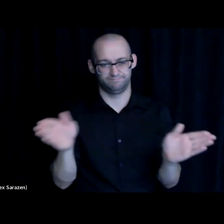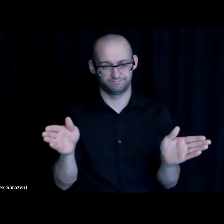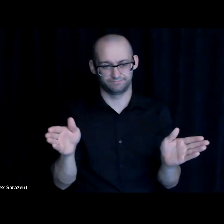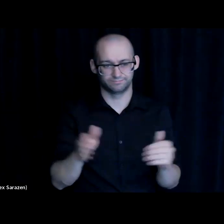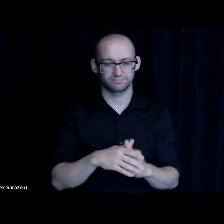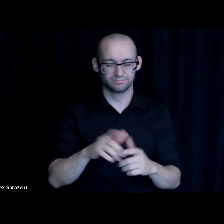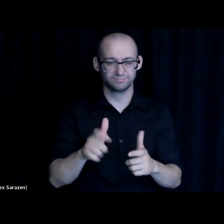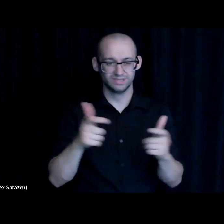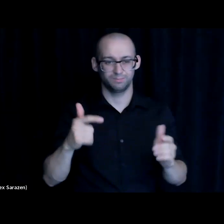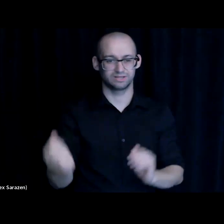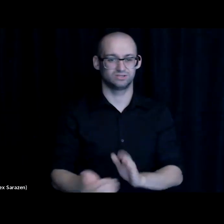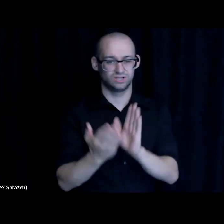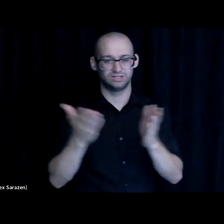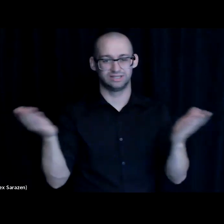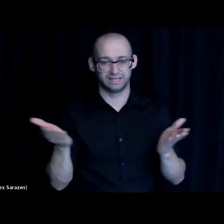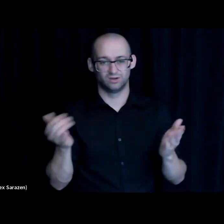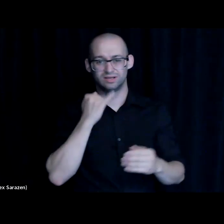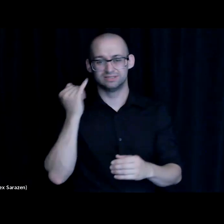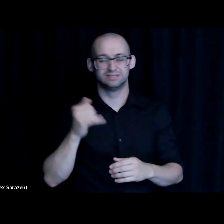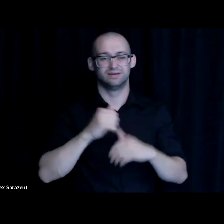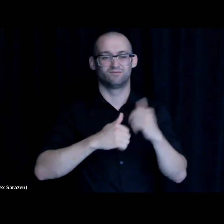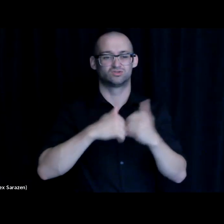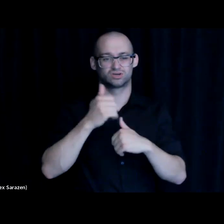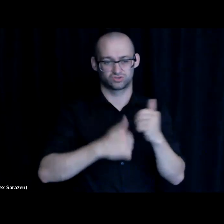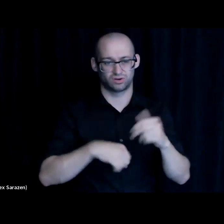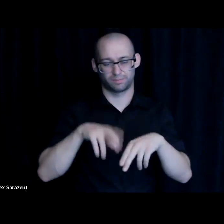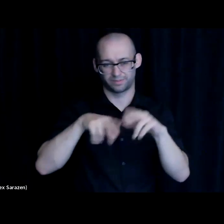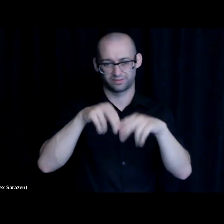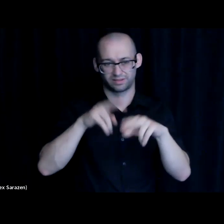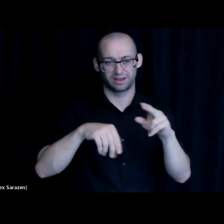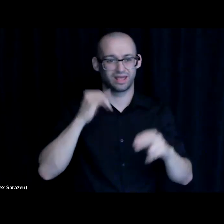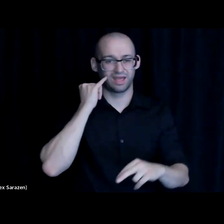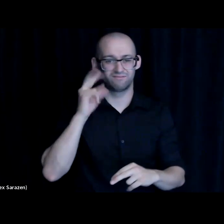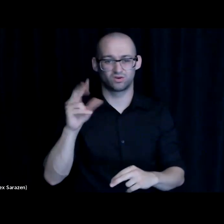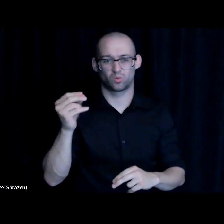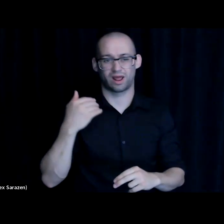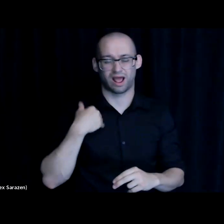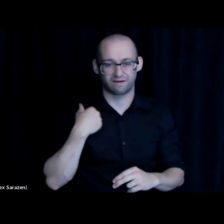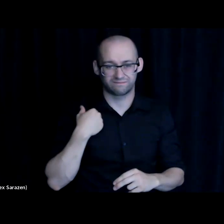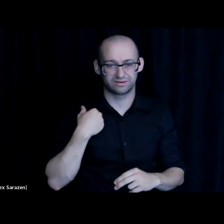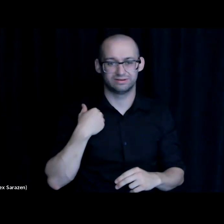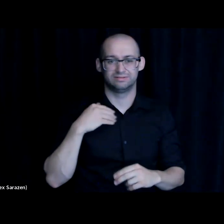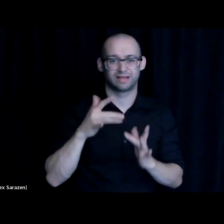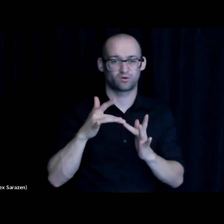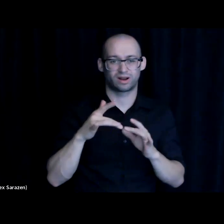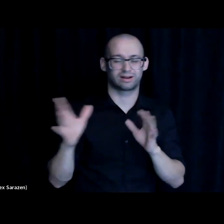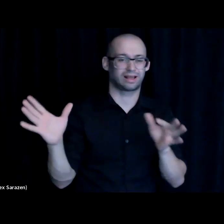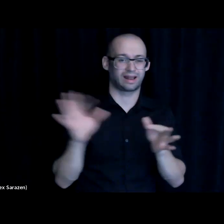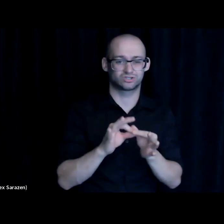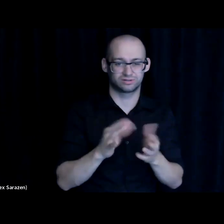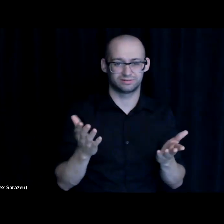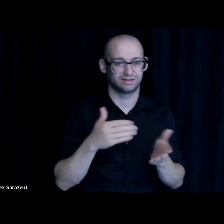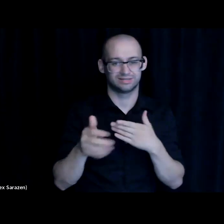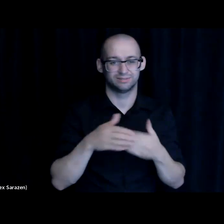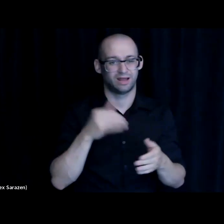simply infrastructure. If we don't have broadband, we can have all the devices we want, all of the apps, video conferencing, but if we